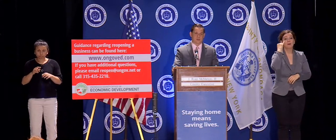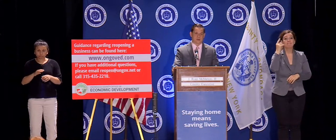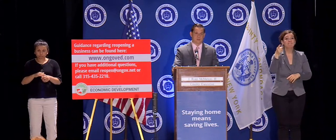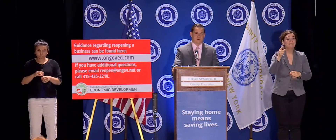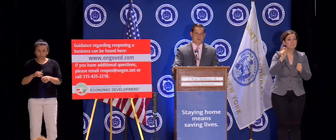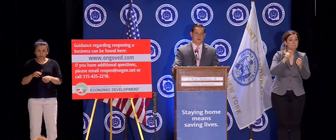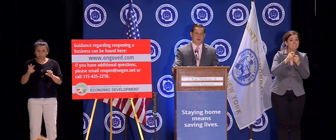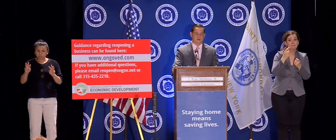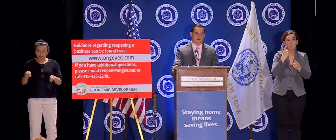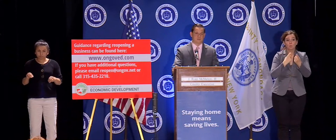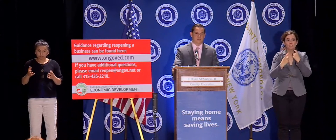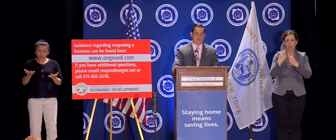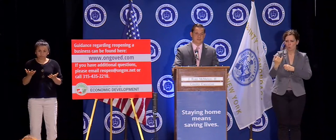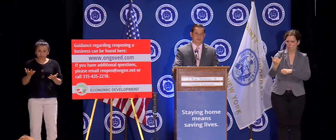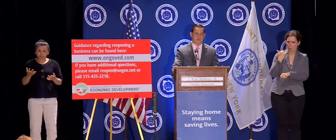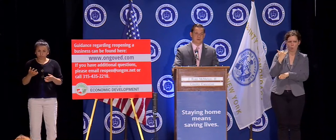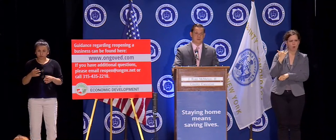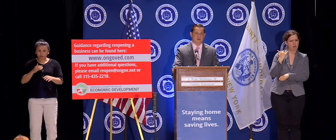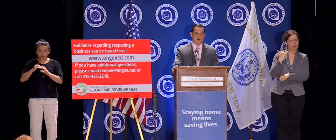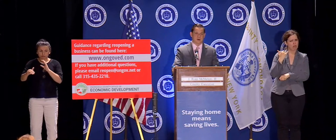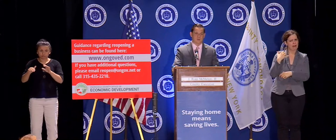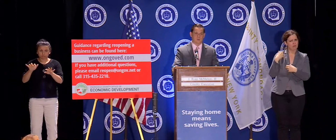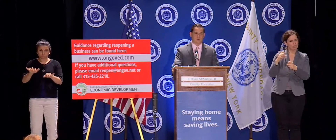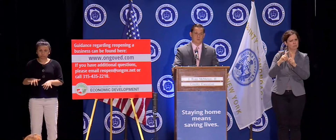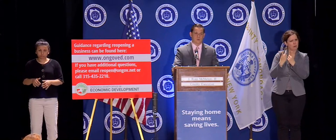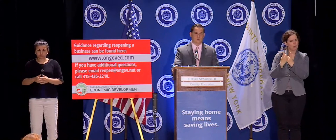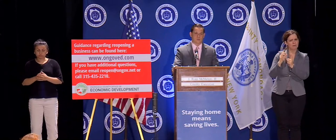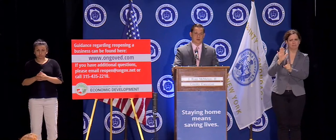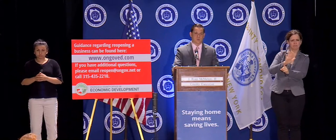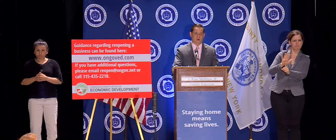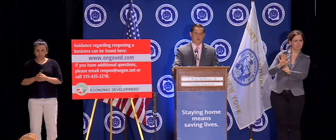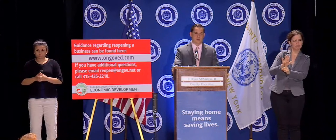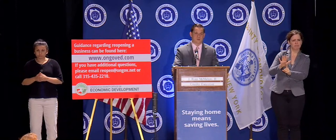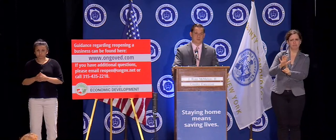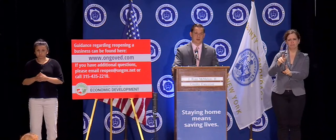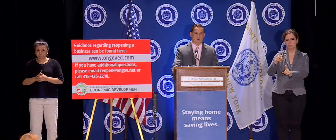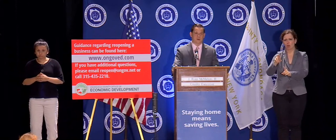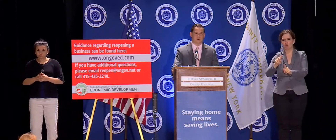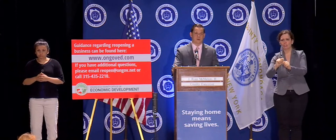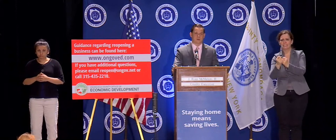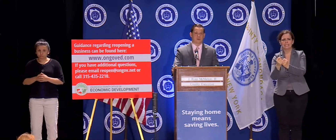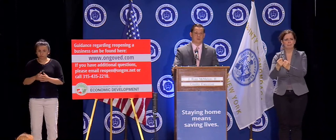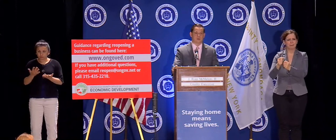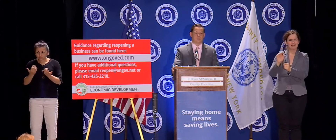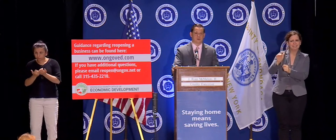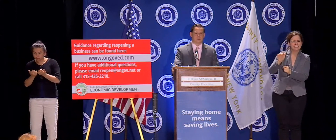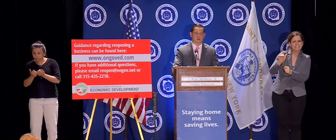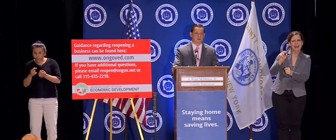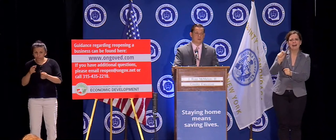you can get them off to their media team, and we'll try to work the best we can with you.